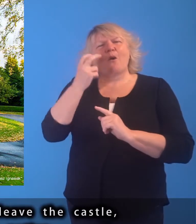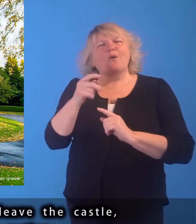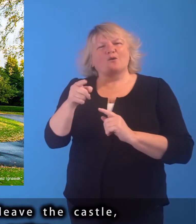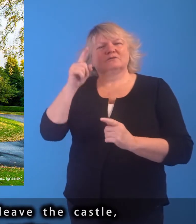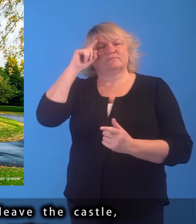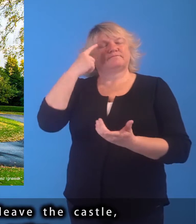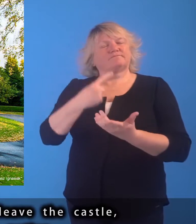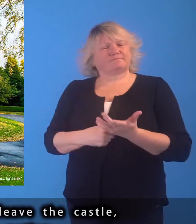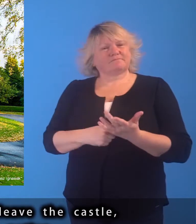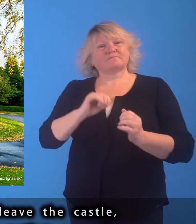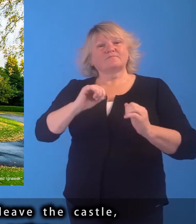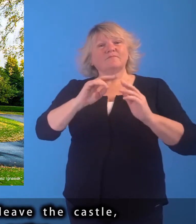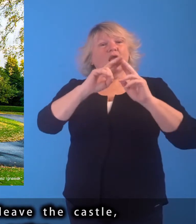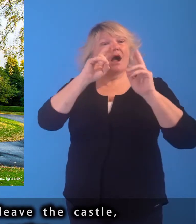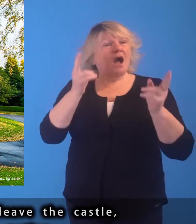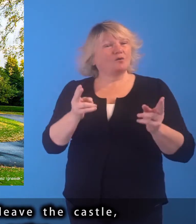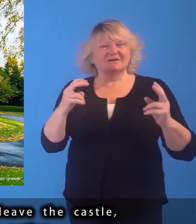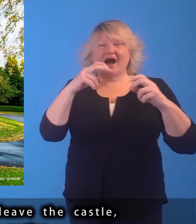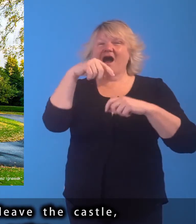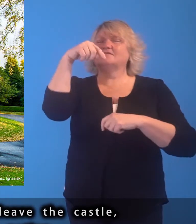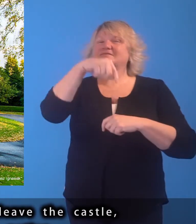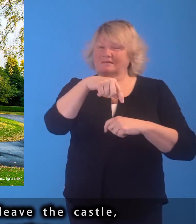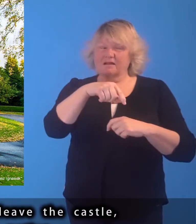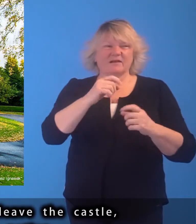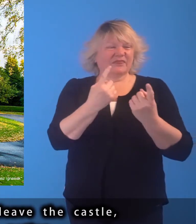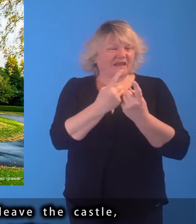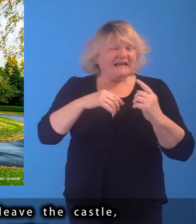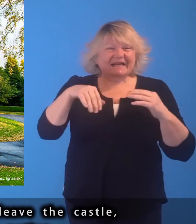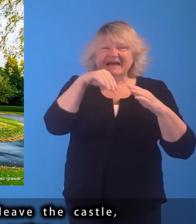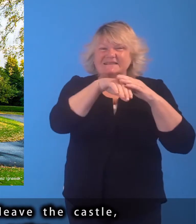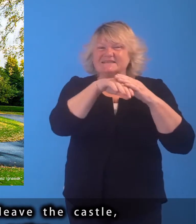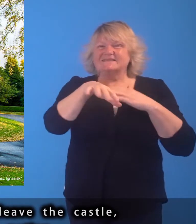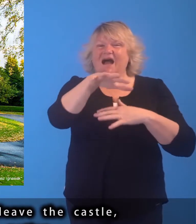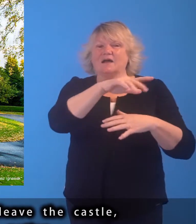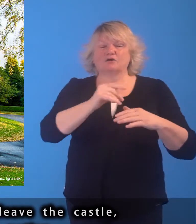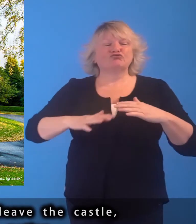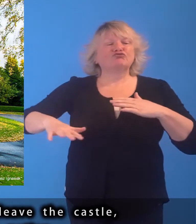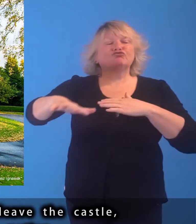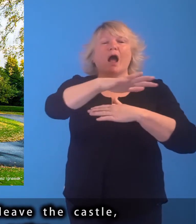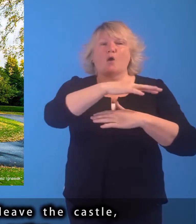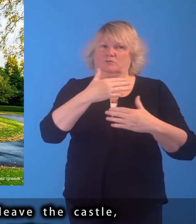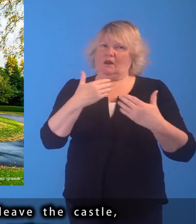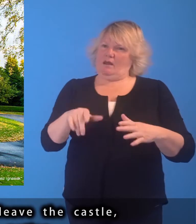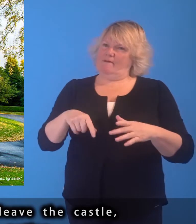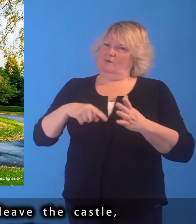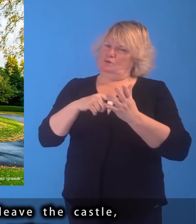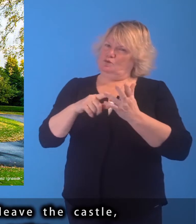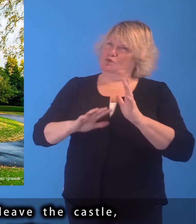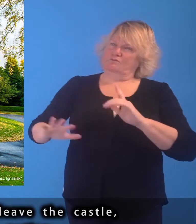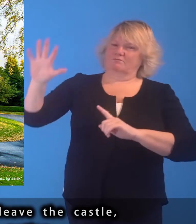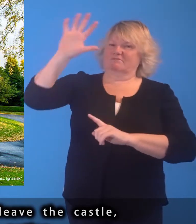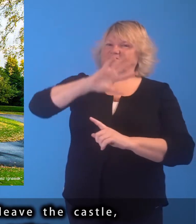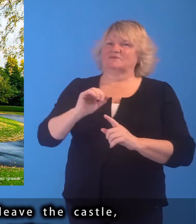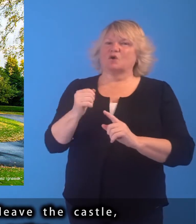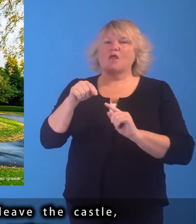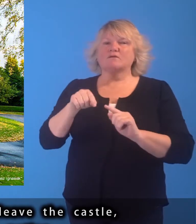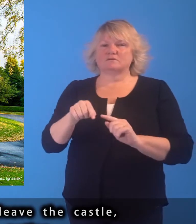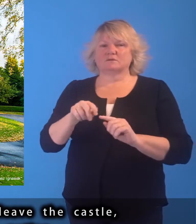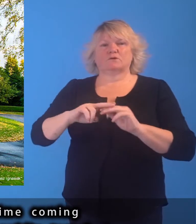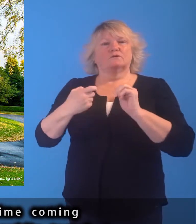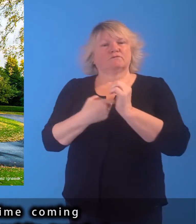In their later years, they decided to leave the castle, contents, and grounds to